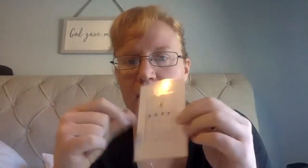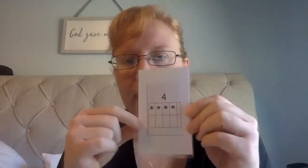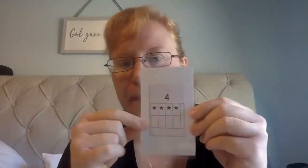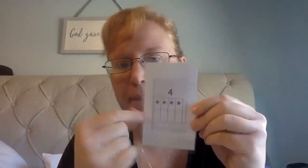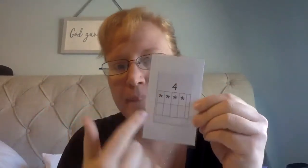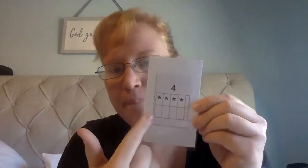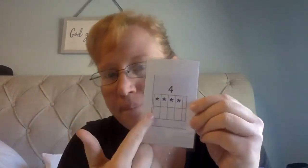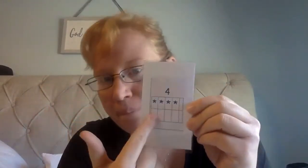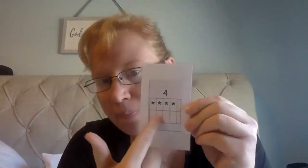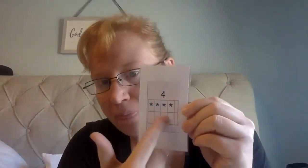10?